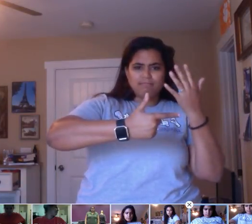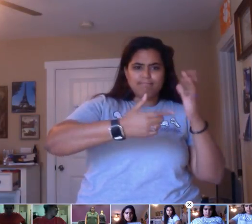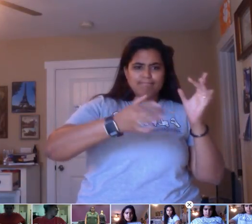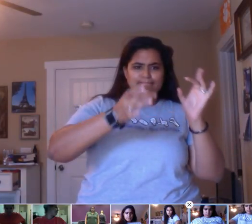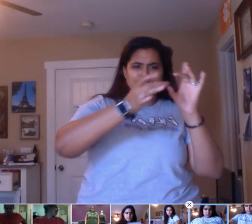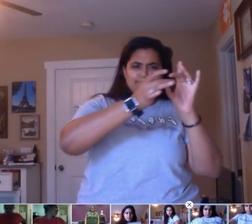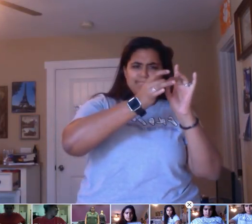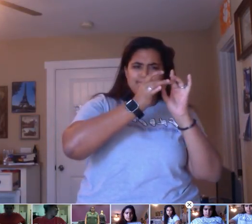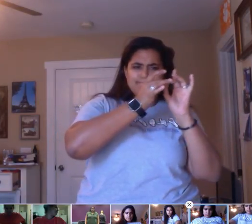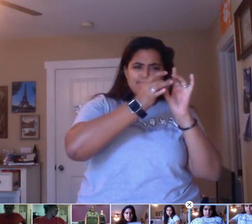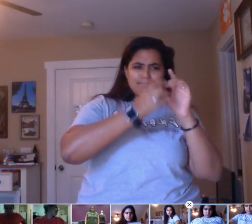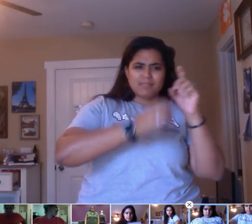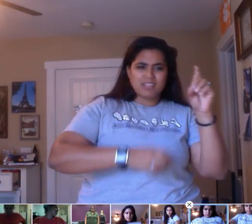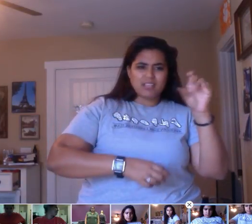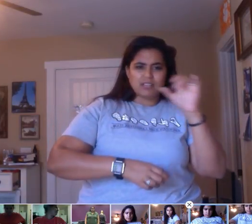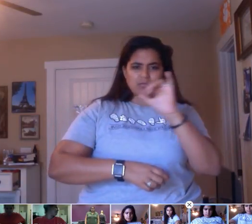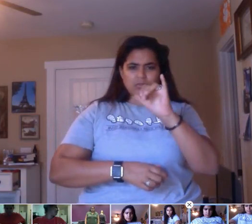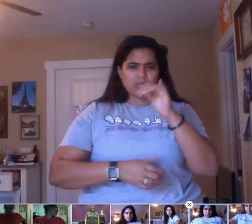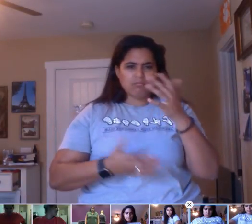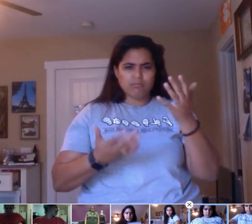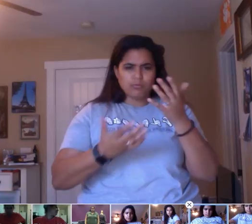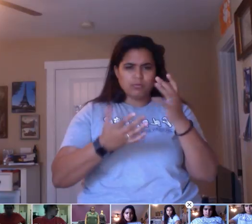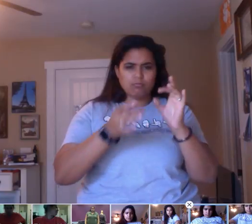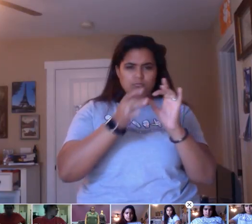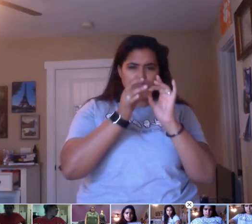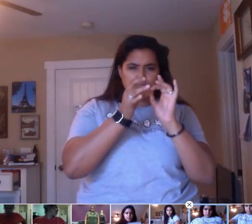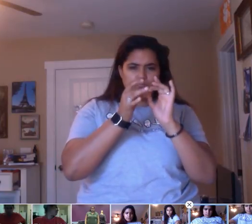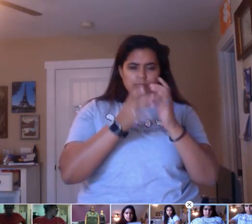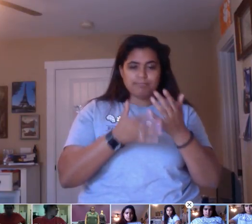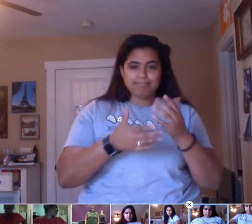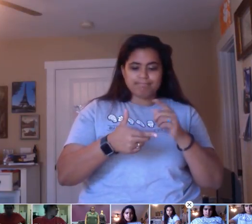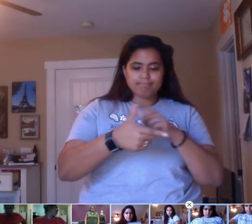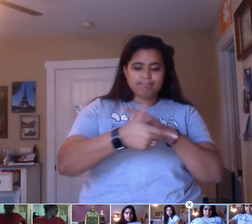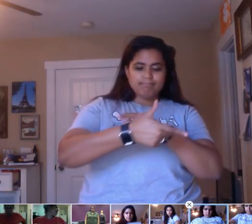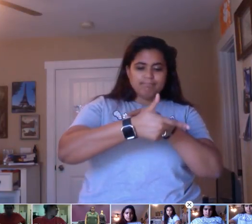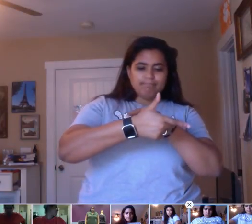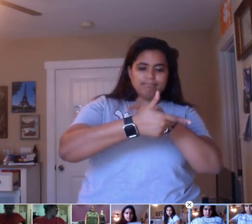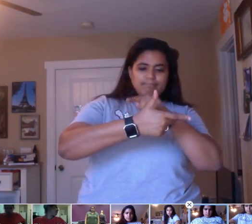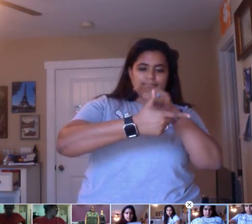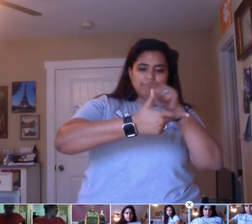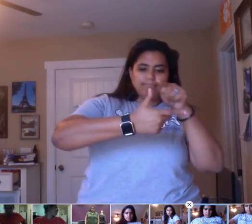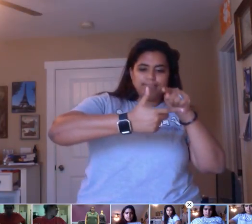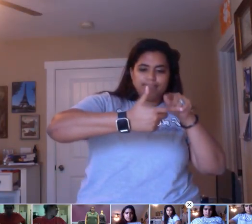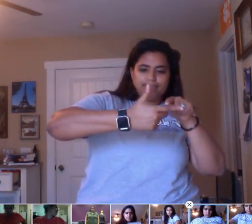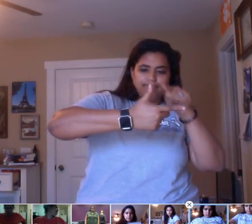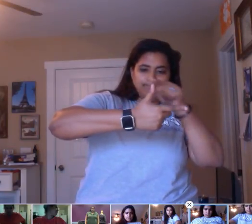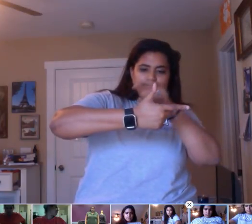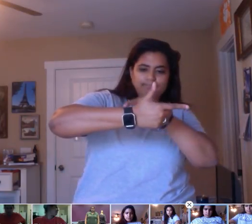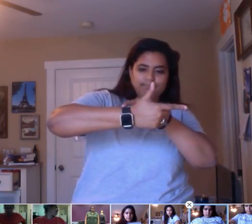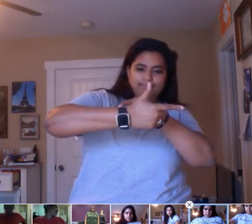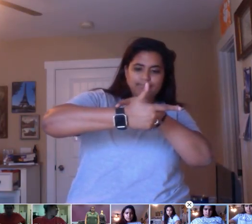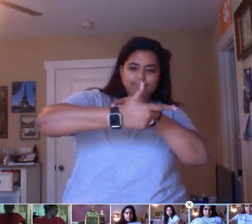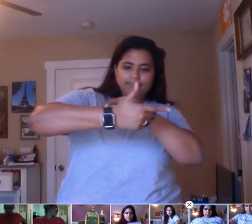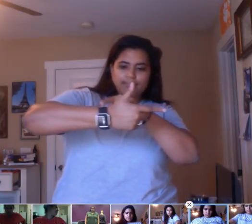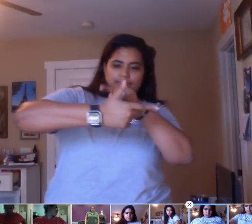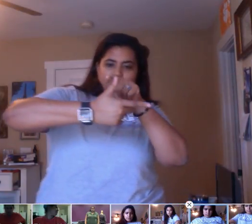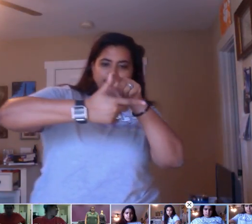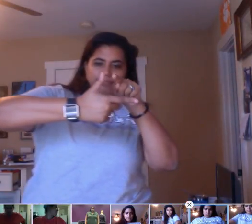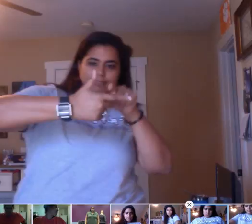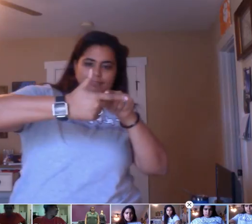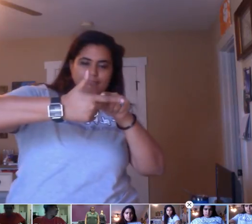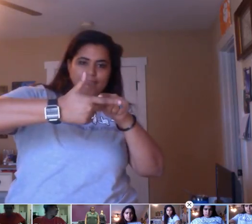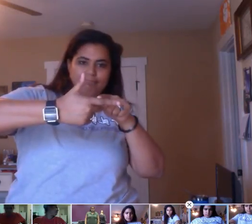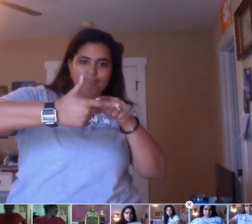and Y, they're connected. But how are they connected? What connects them? So if you